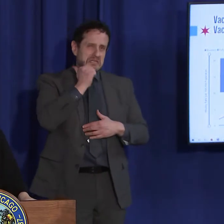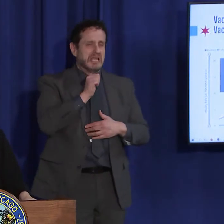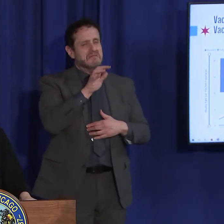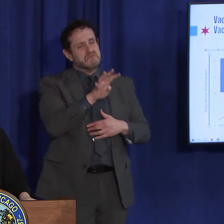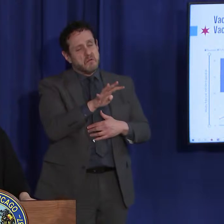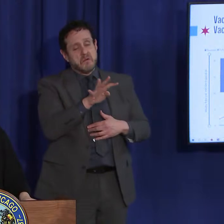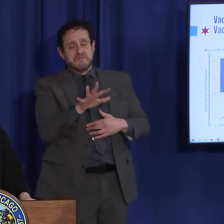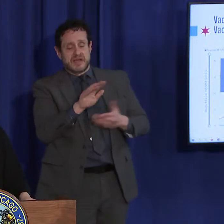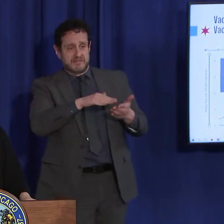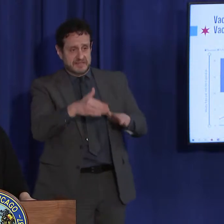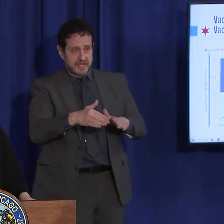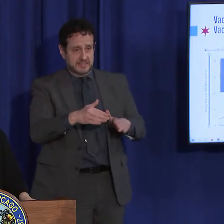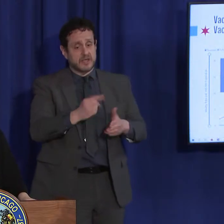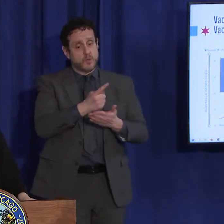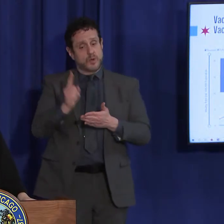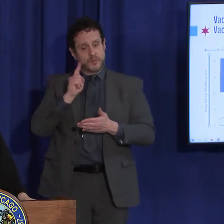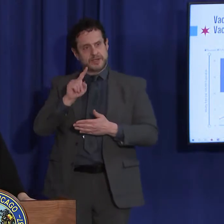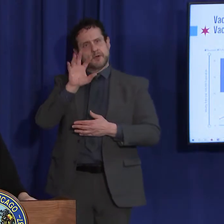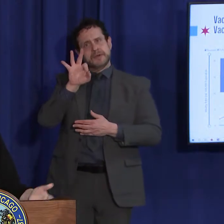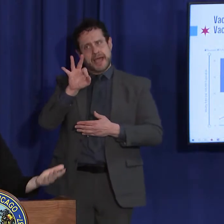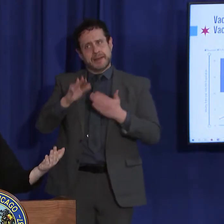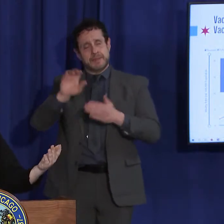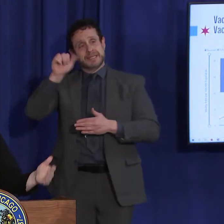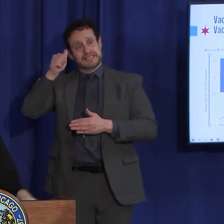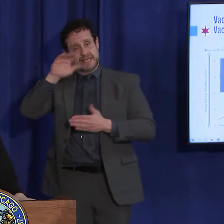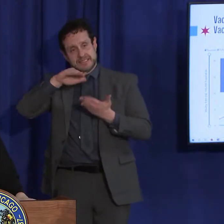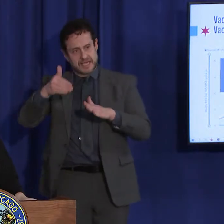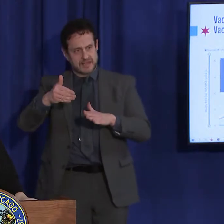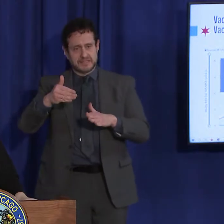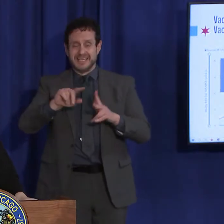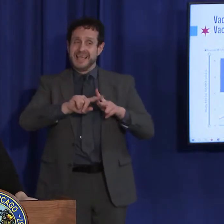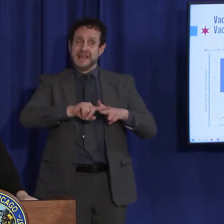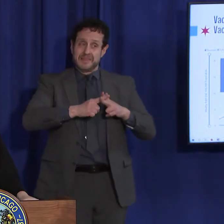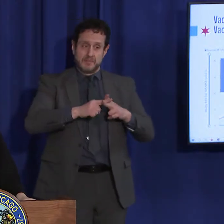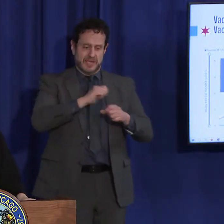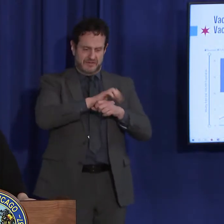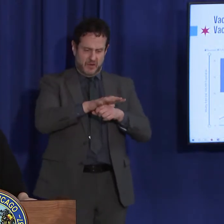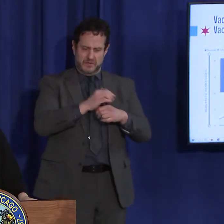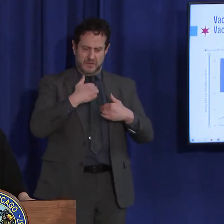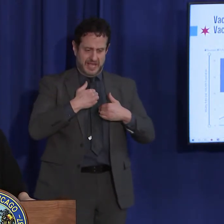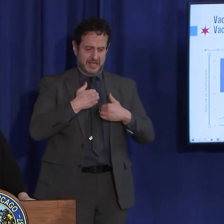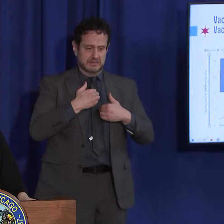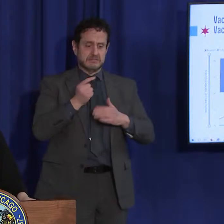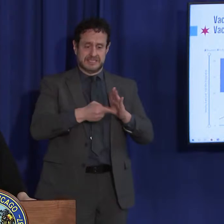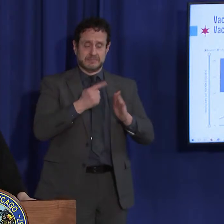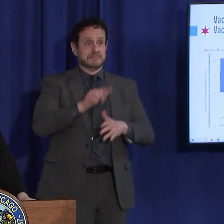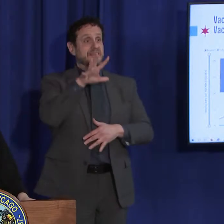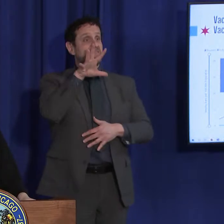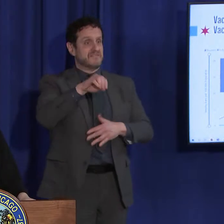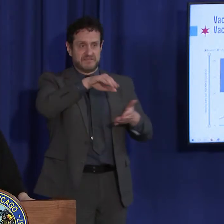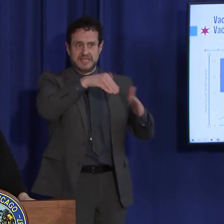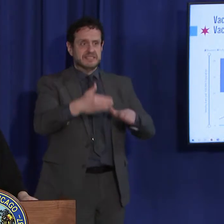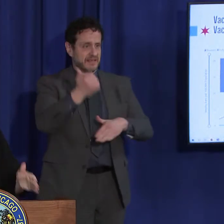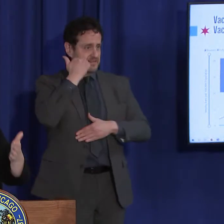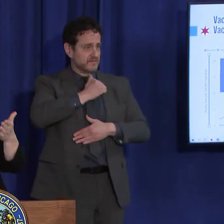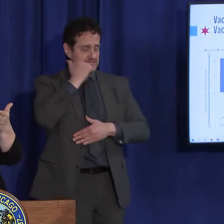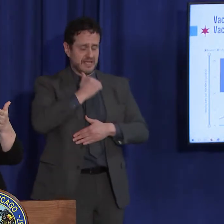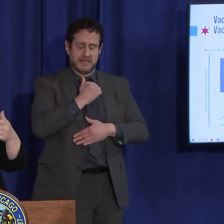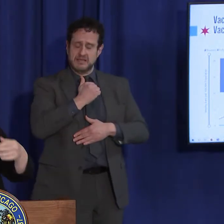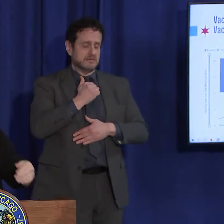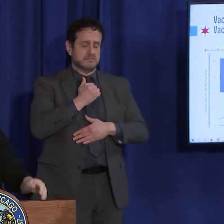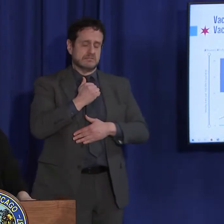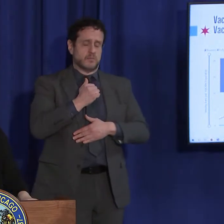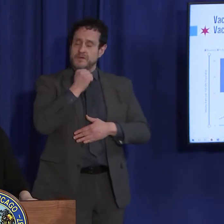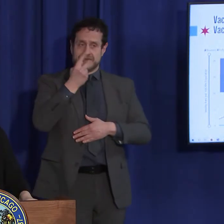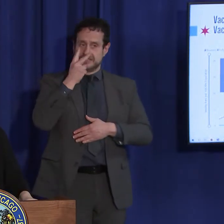from 9 to 10 just a week ago, down from, at the beginning of COVID, we had as many as 50. So we've not seen anything as bad as that.